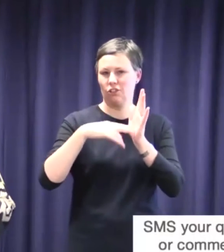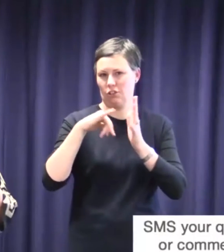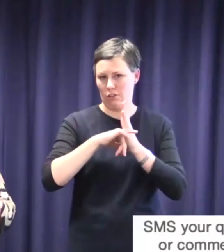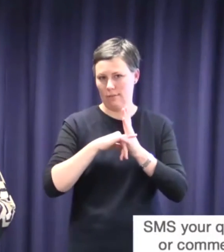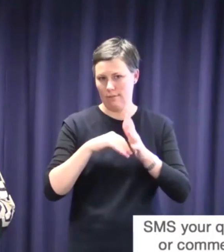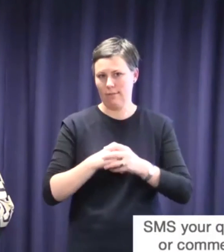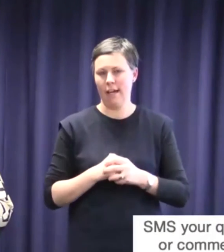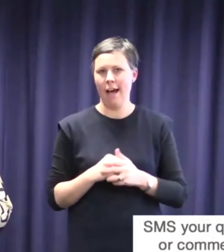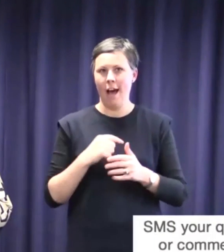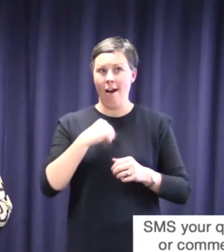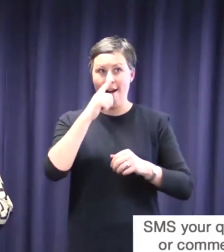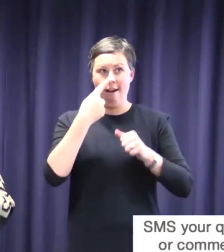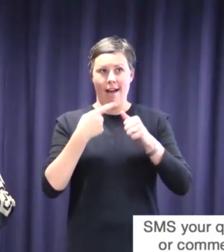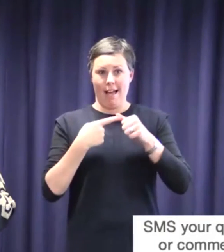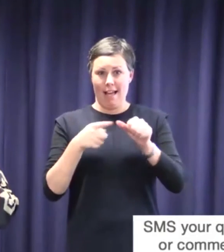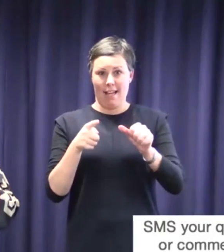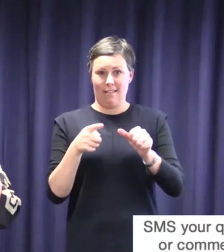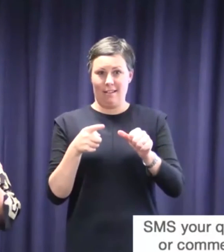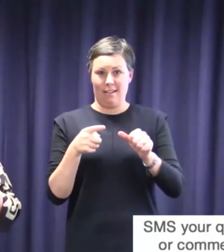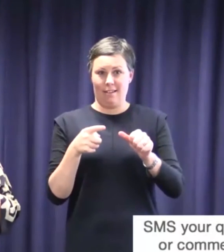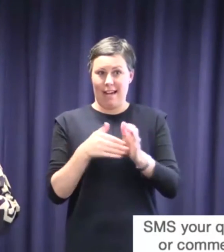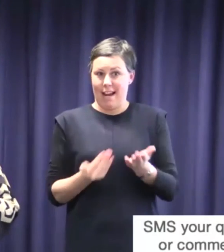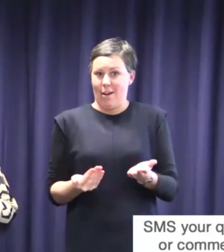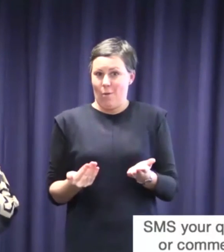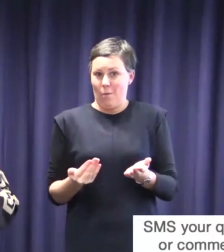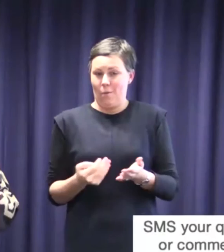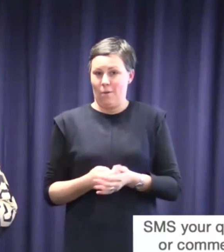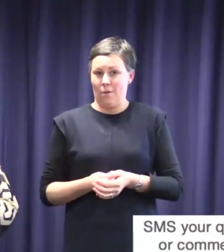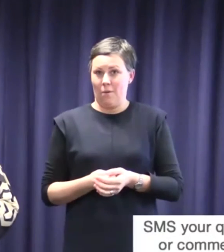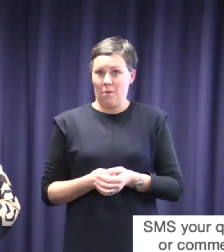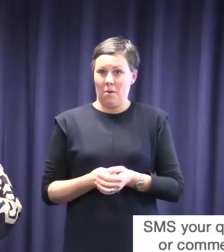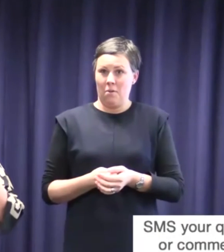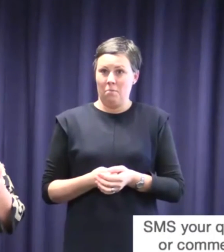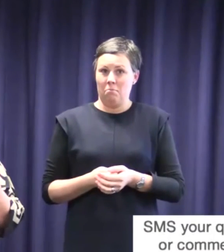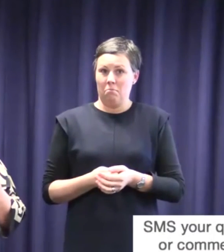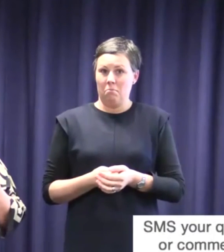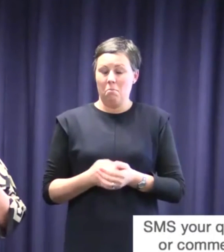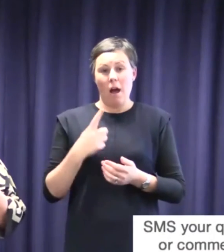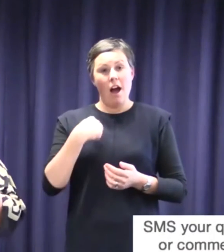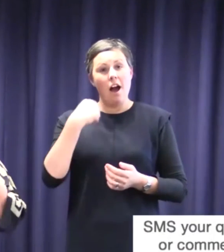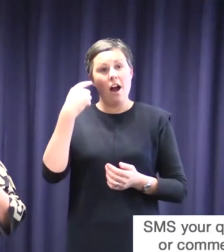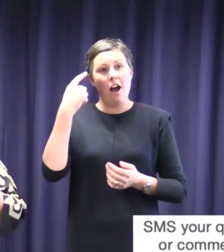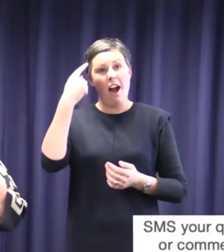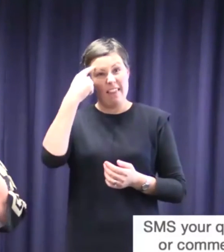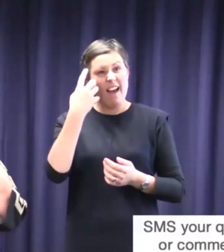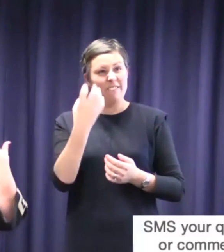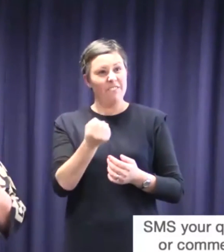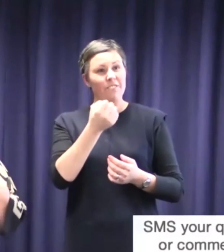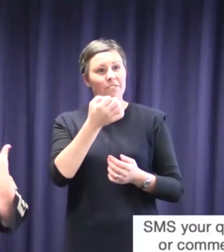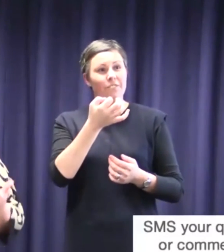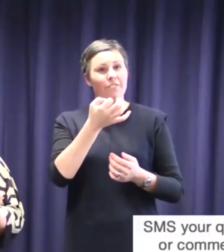I can't really answer that at the moment, but certainly I would expect that there are a number